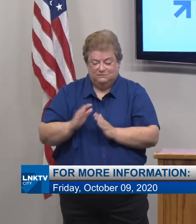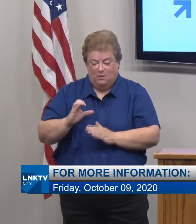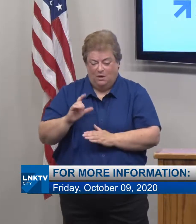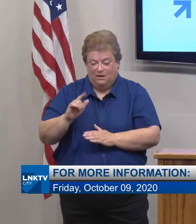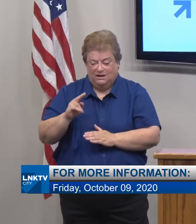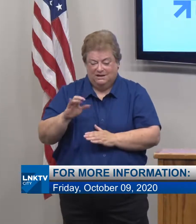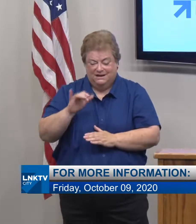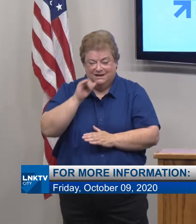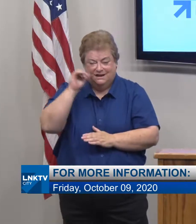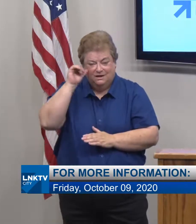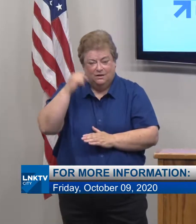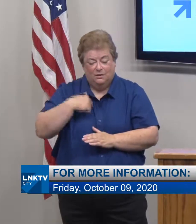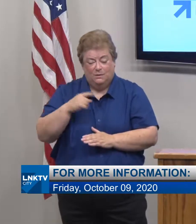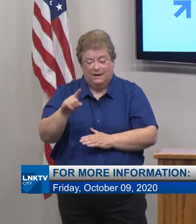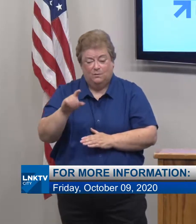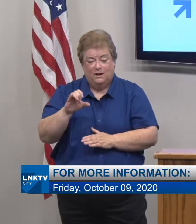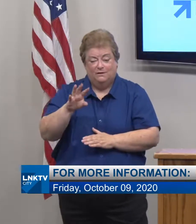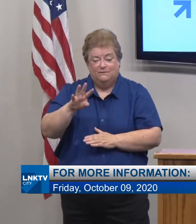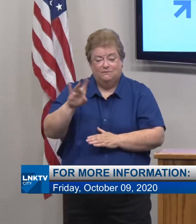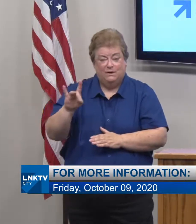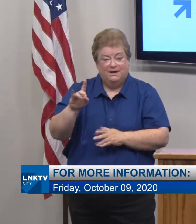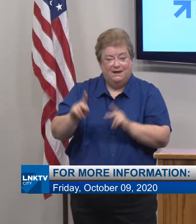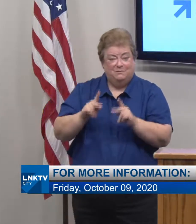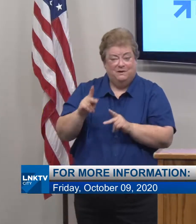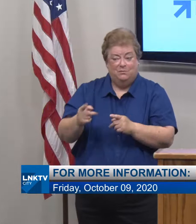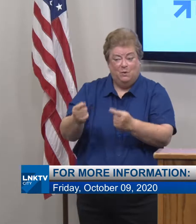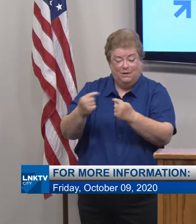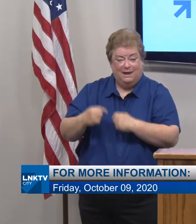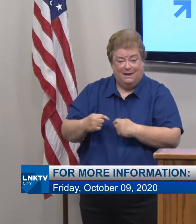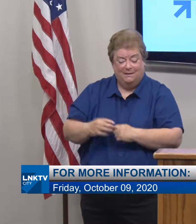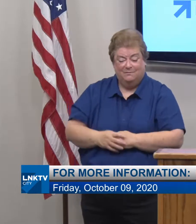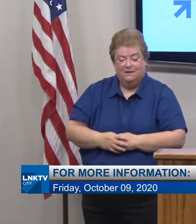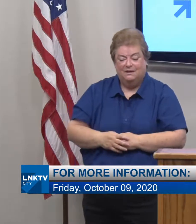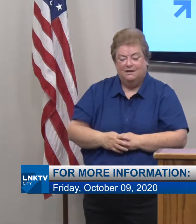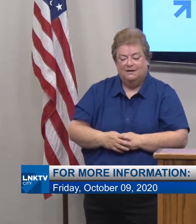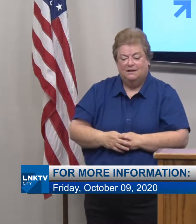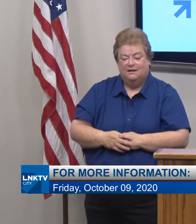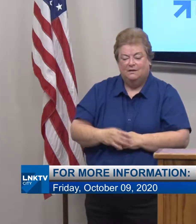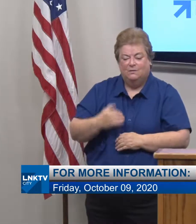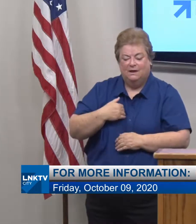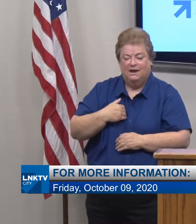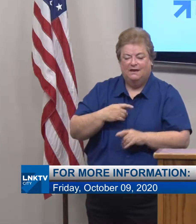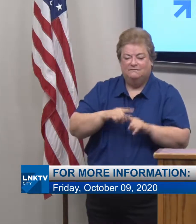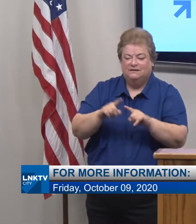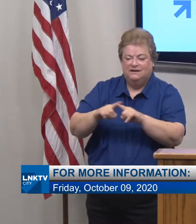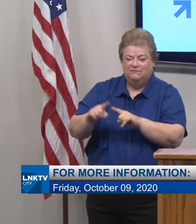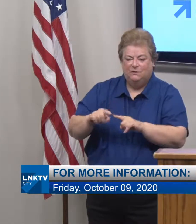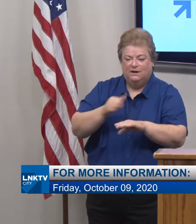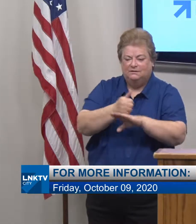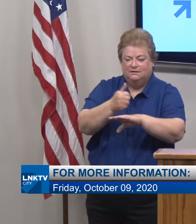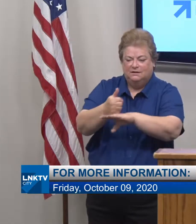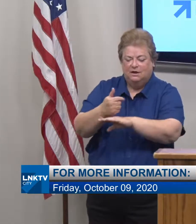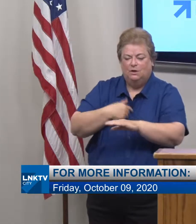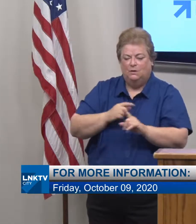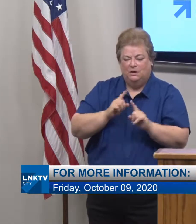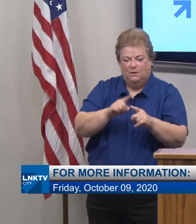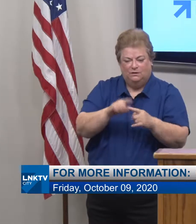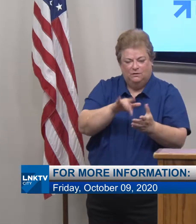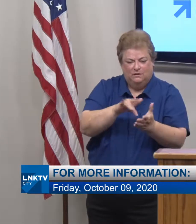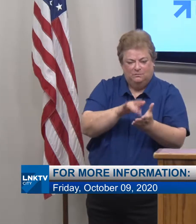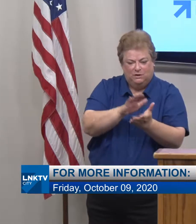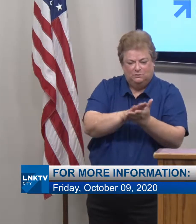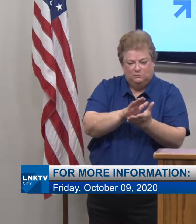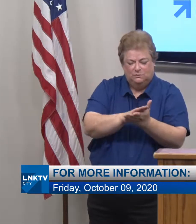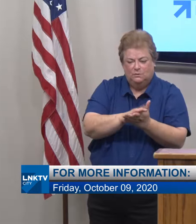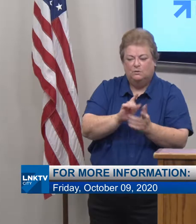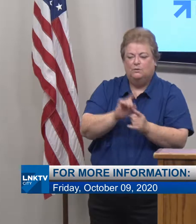had 148 people come in. We also have several sites. We were in 2 of the middle schools this week. We'll be in another